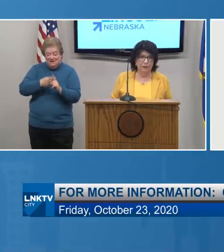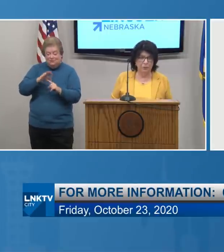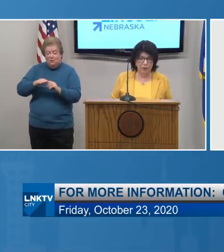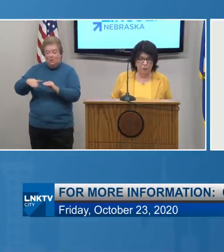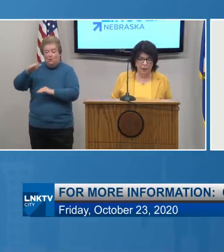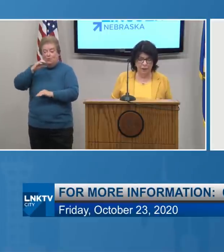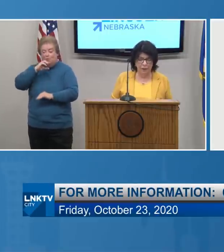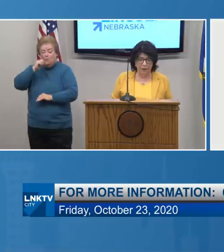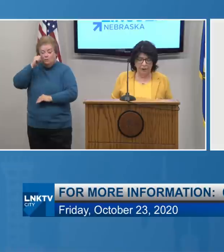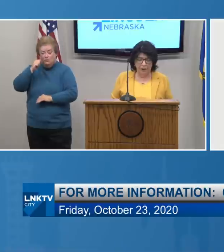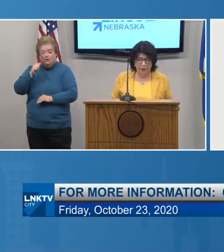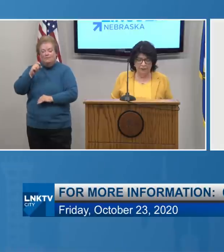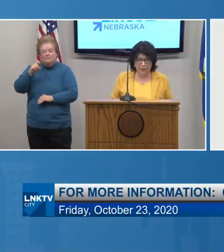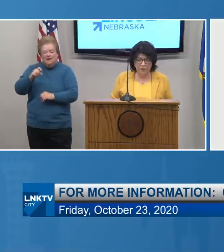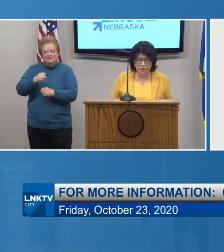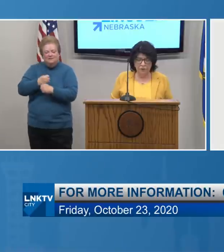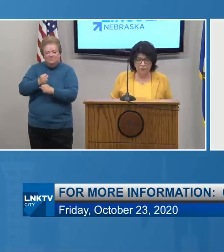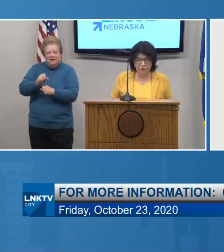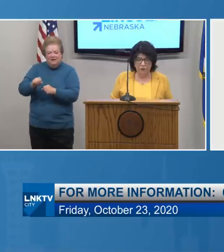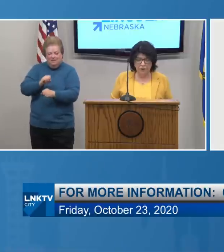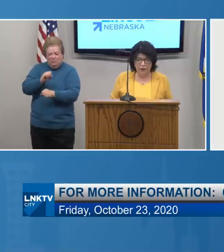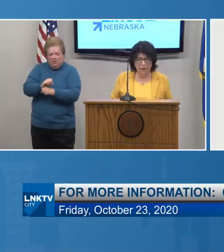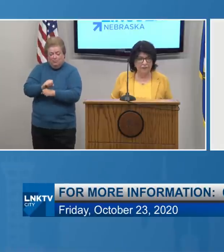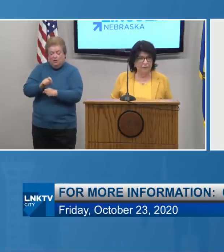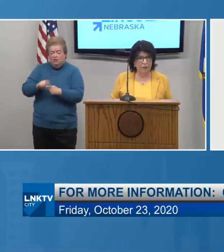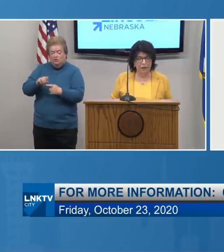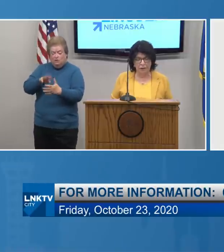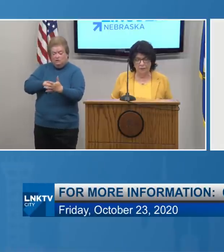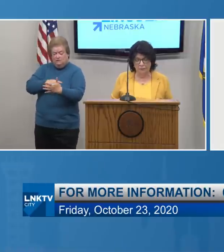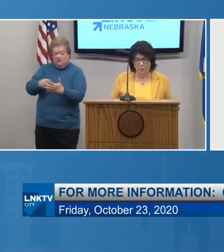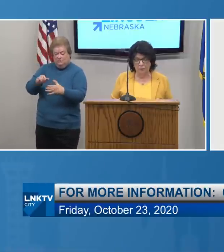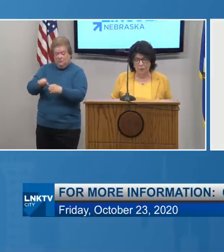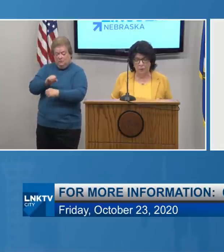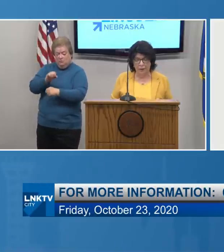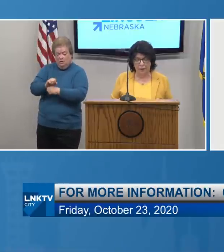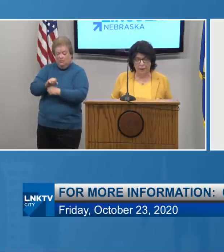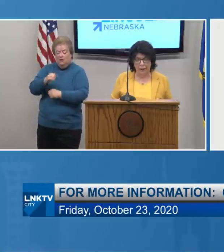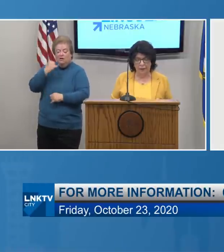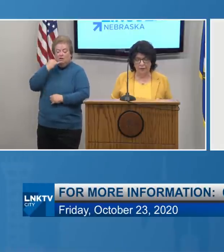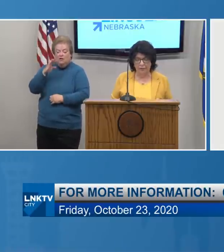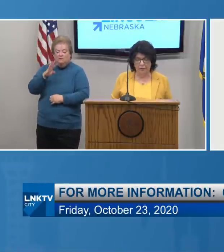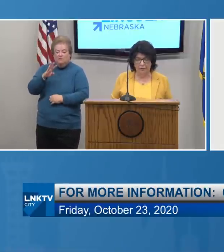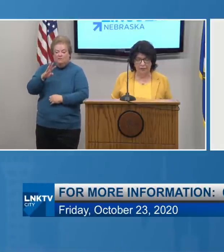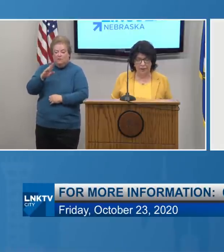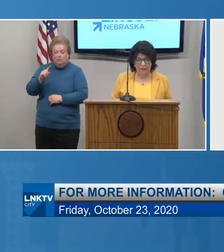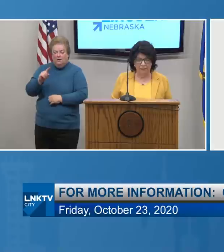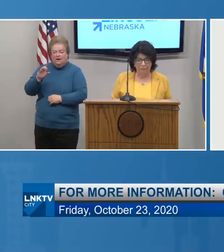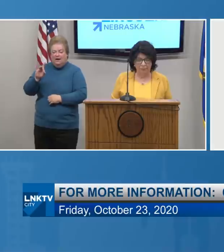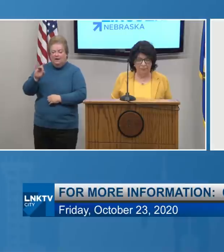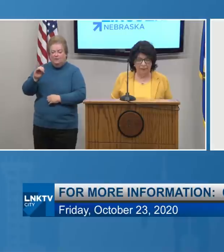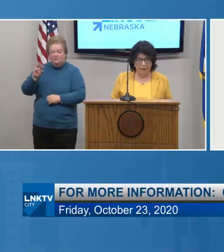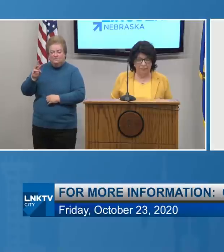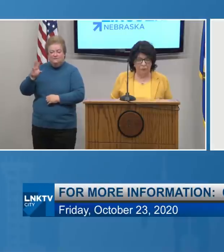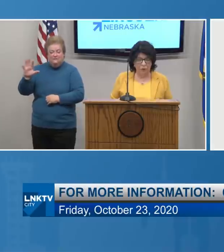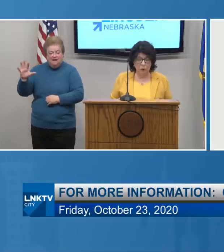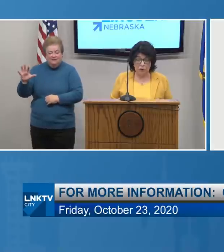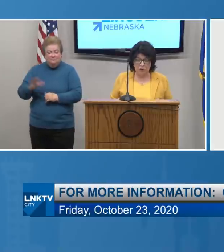appointment is required to schedule your flu shot simply call 441 8065